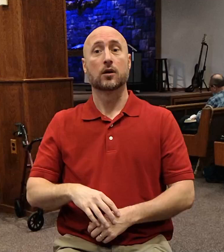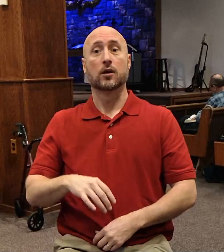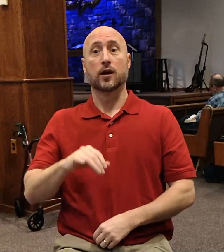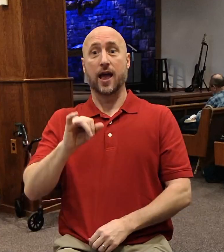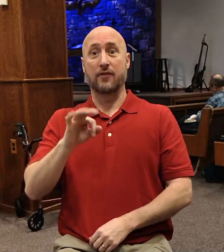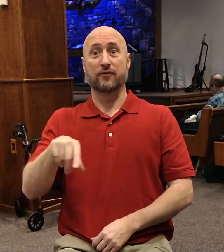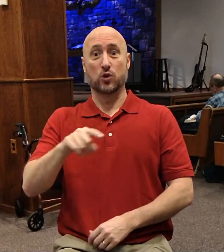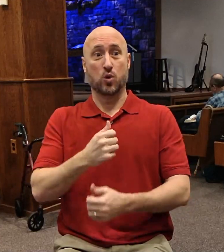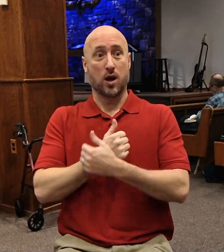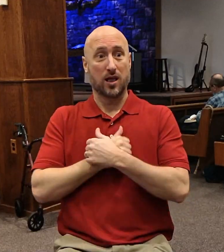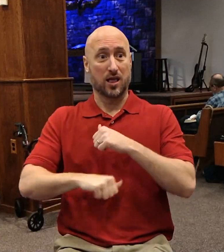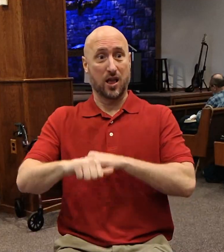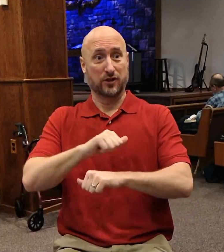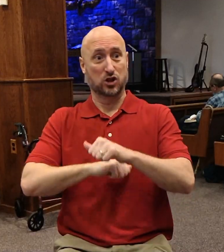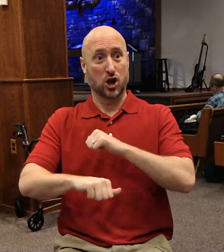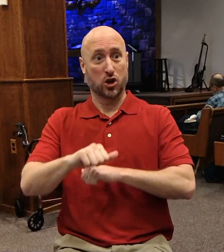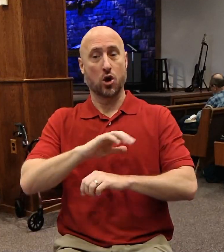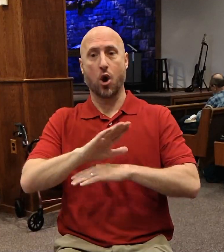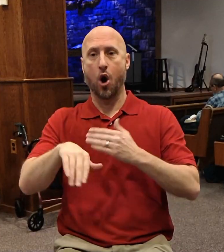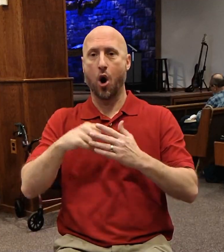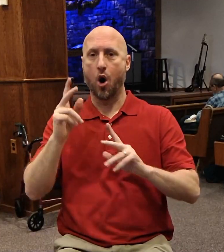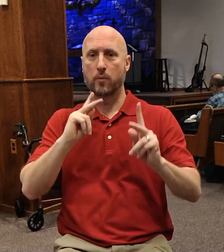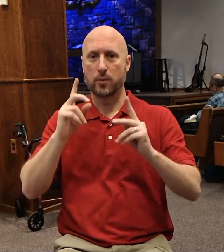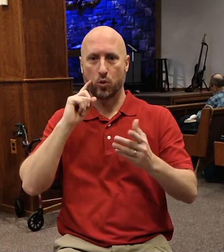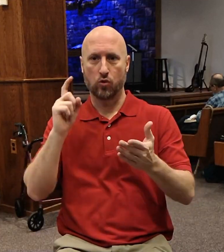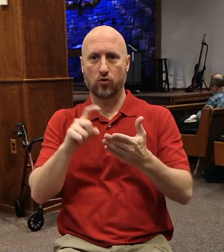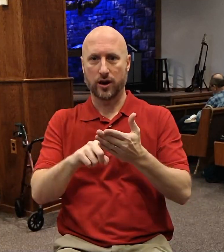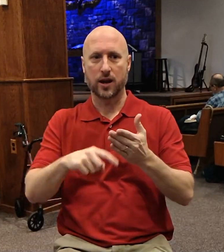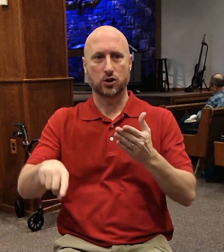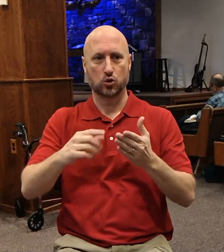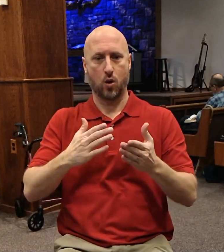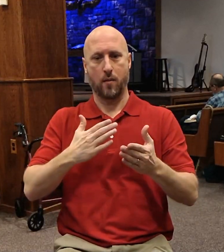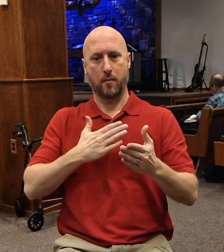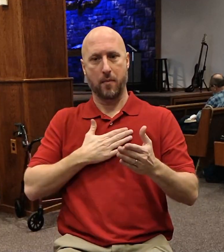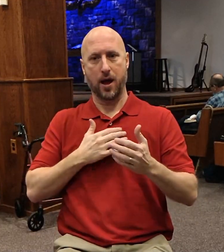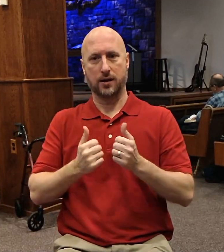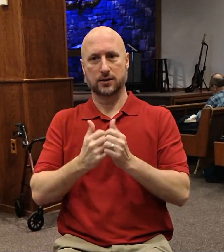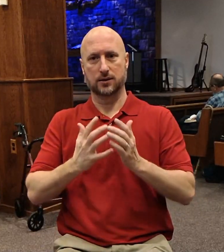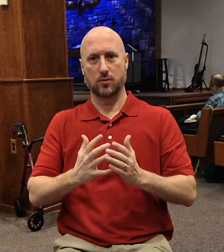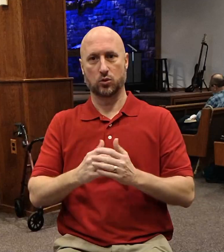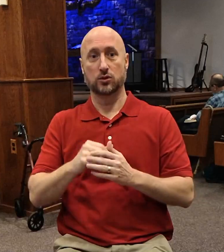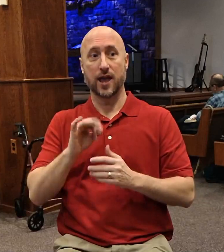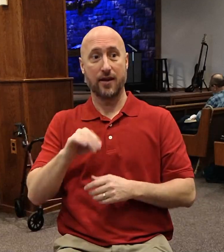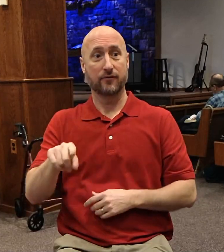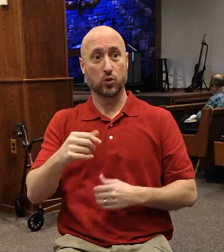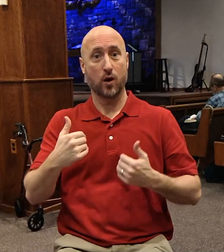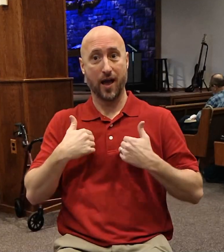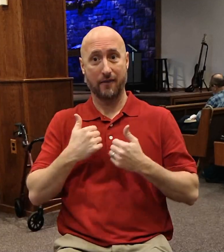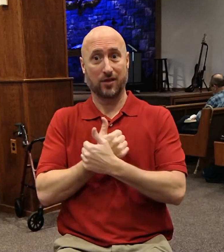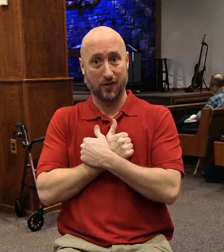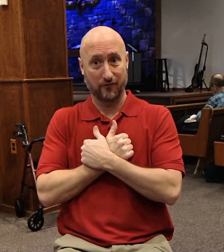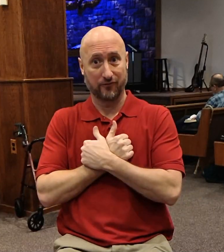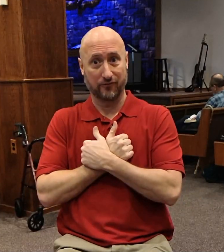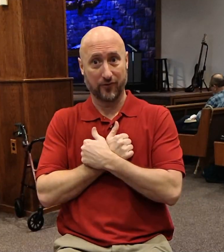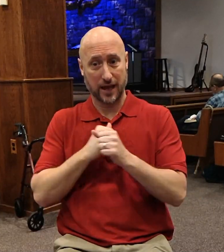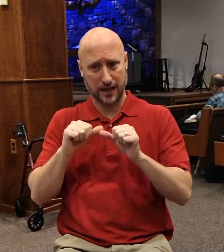disciples if you have love and as if you continue to have love